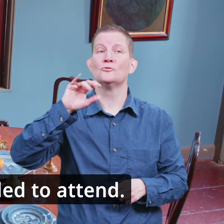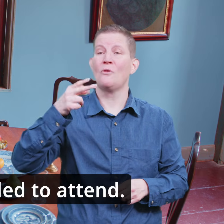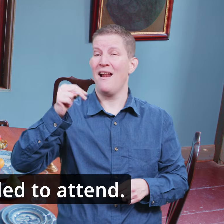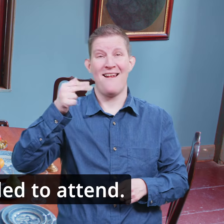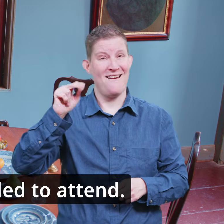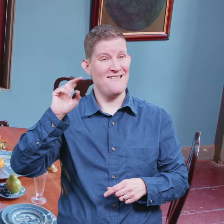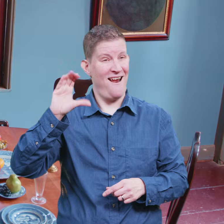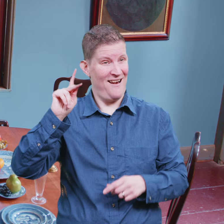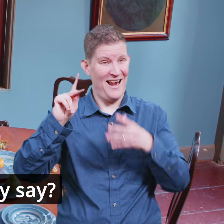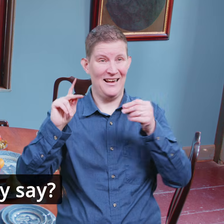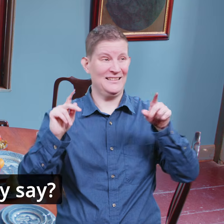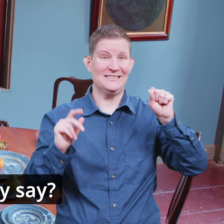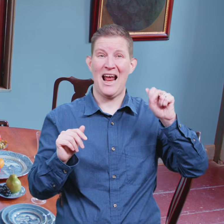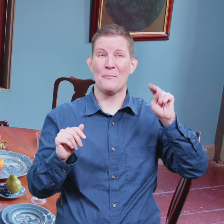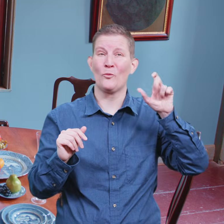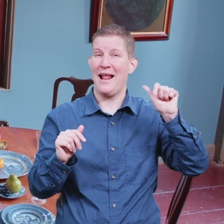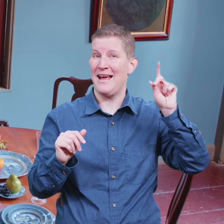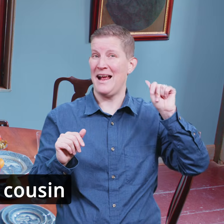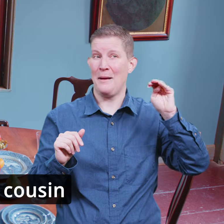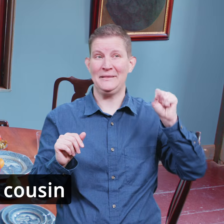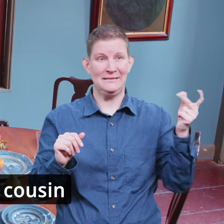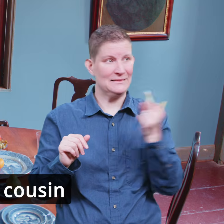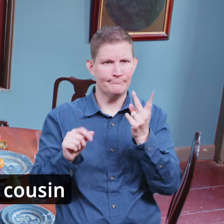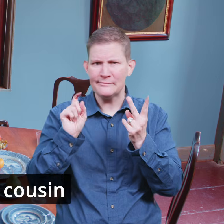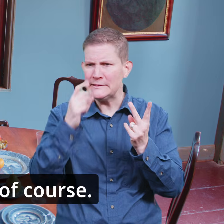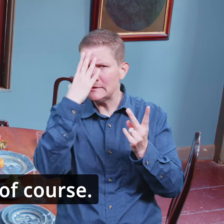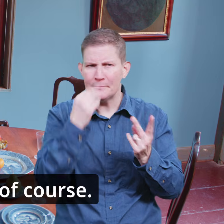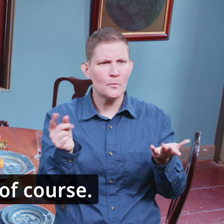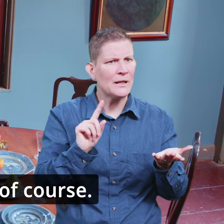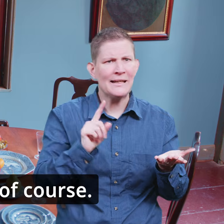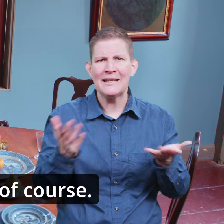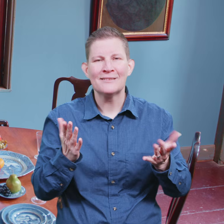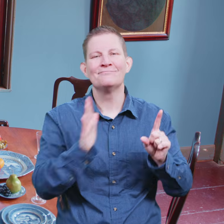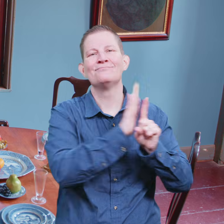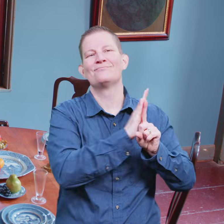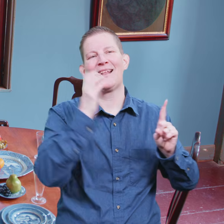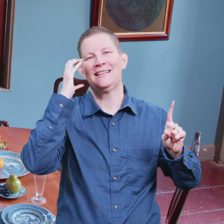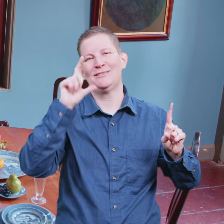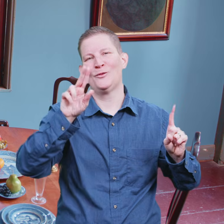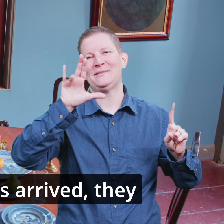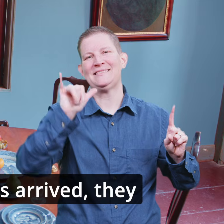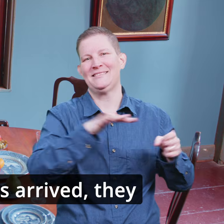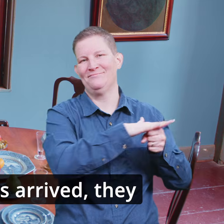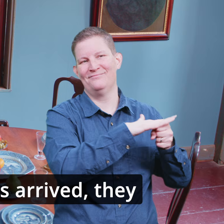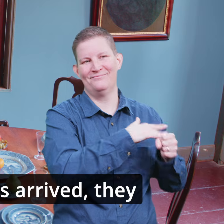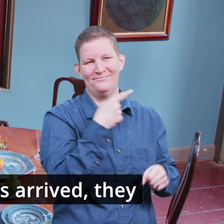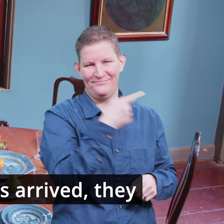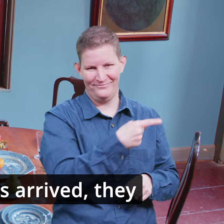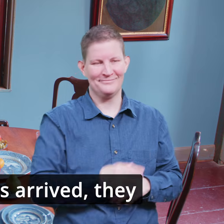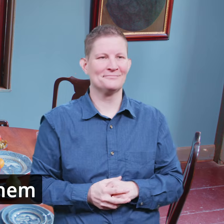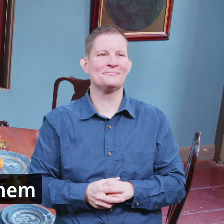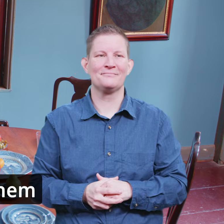Adams needed to attend. Where would they stay? At John Hancock's cousin Lucy Clark's house, of course. When Hancock and